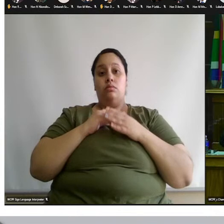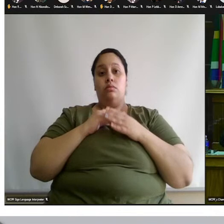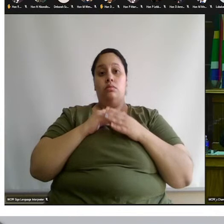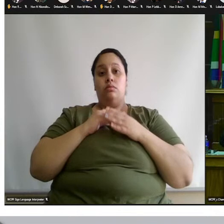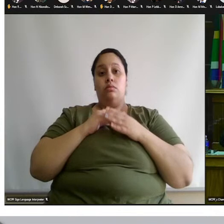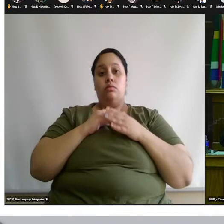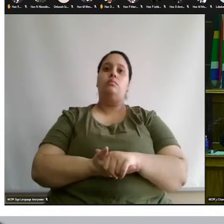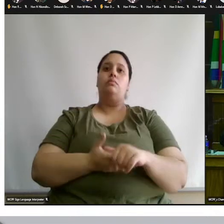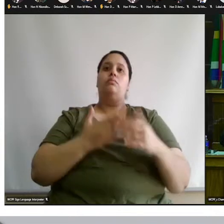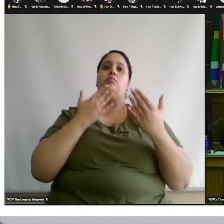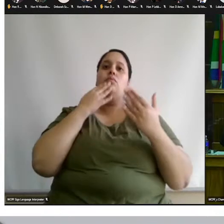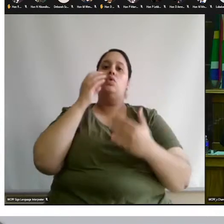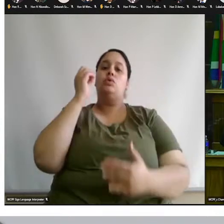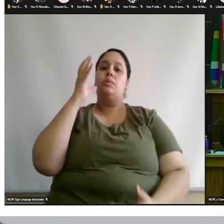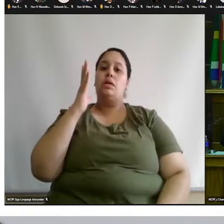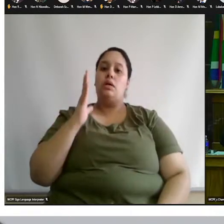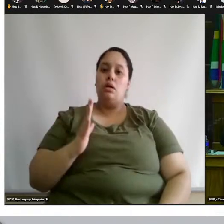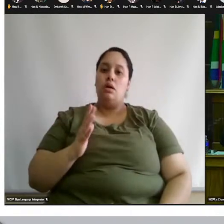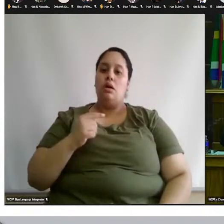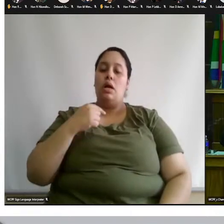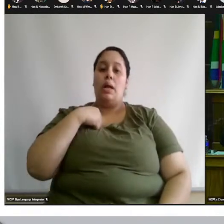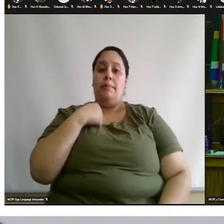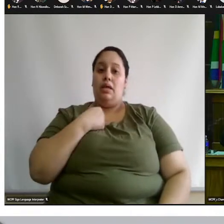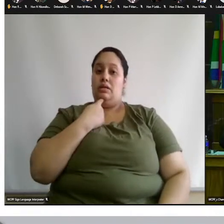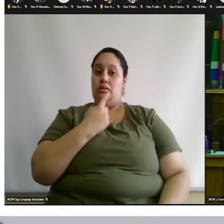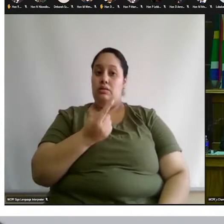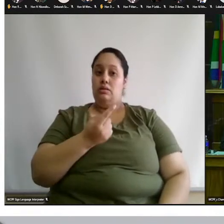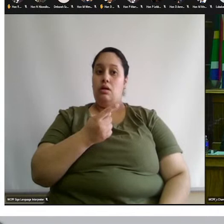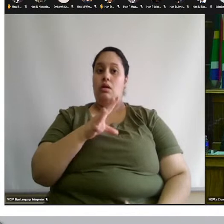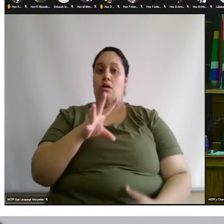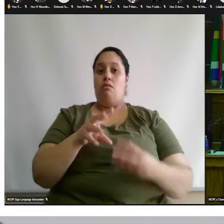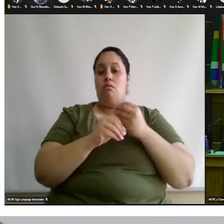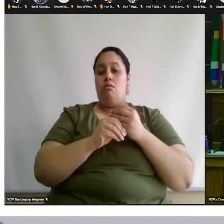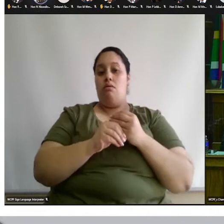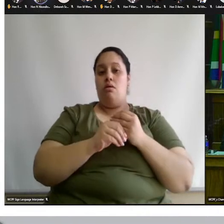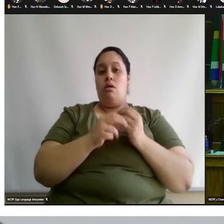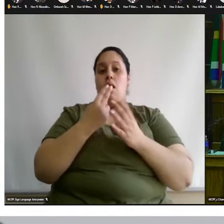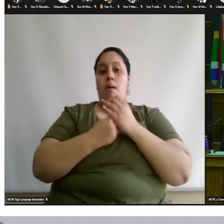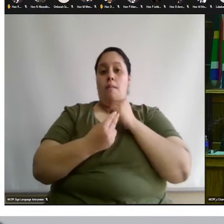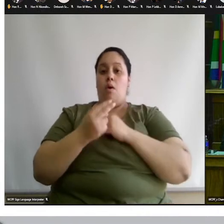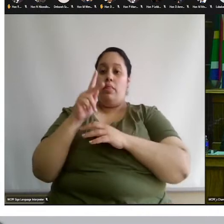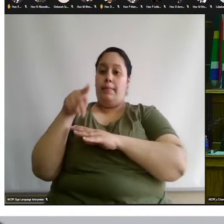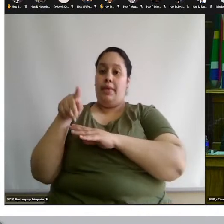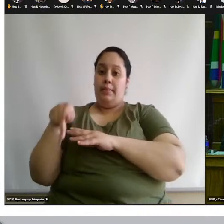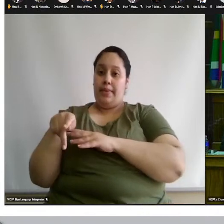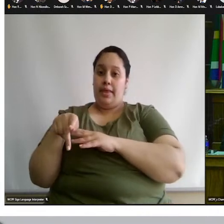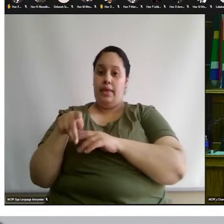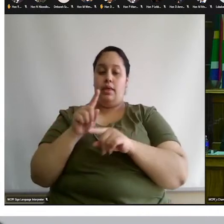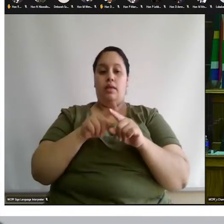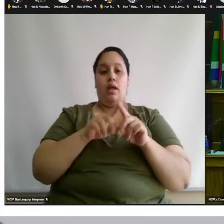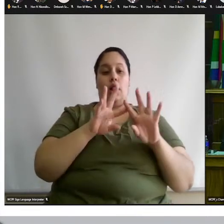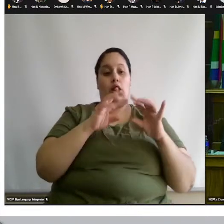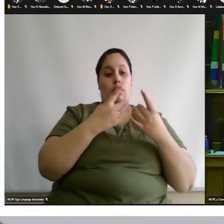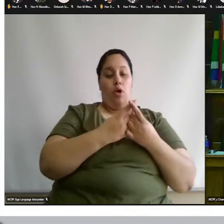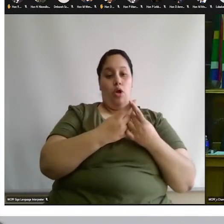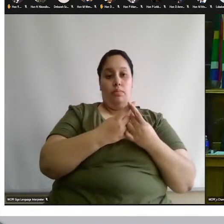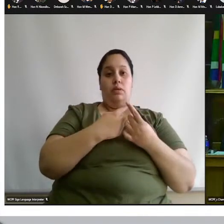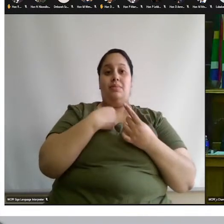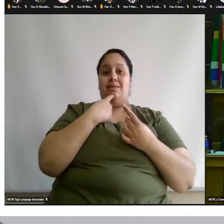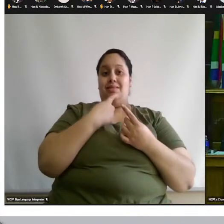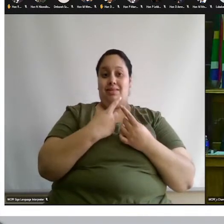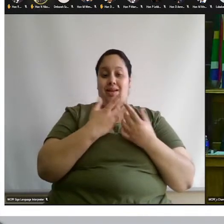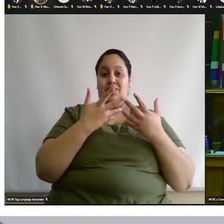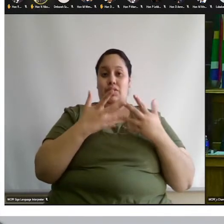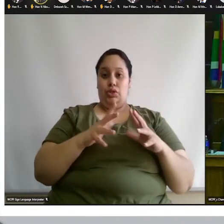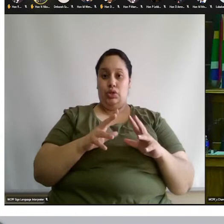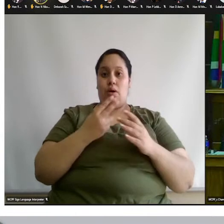want to emphasize that both the Pick and Pay and the department, as I said in the reply,